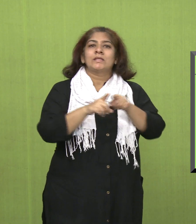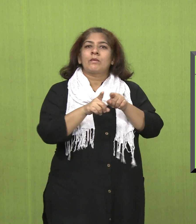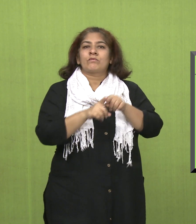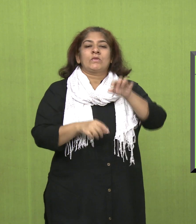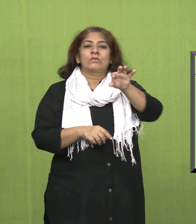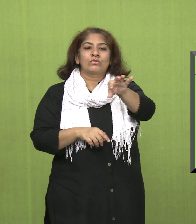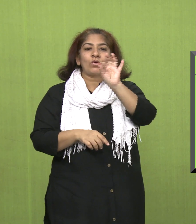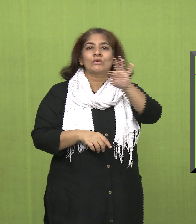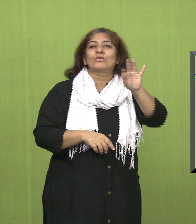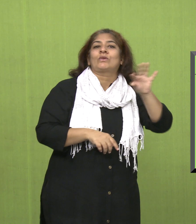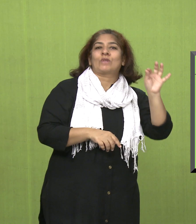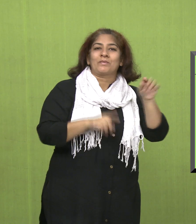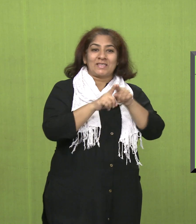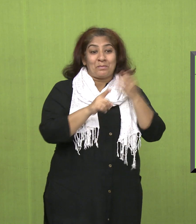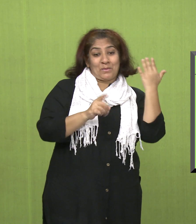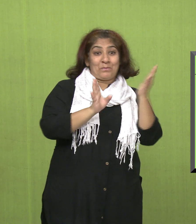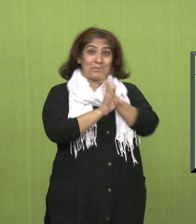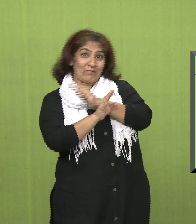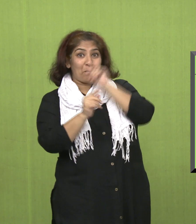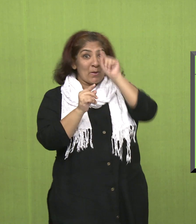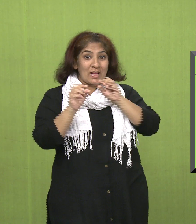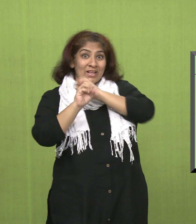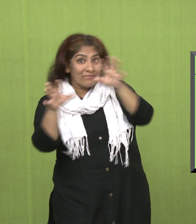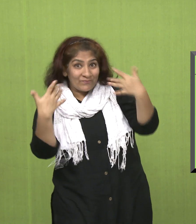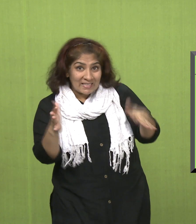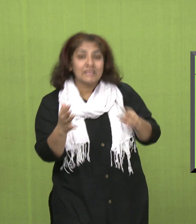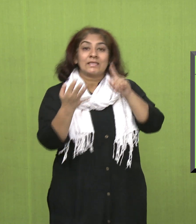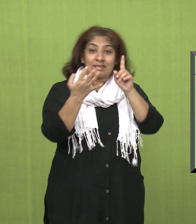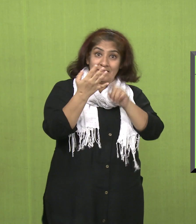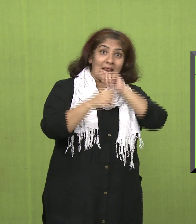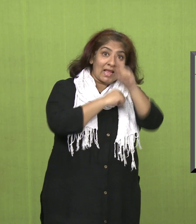Then next is, fourth is selection. Like earlier I had